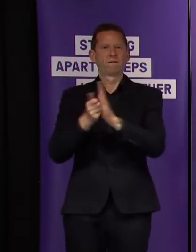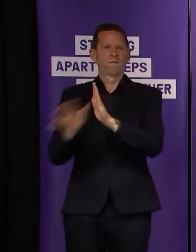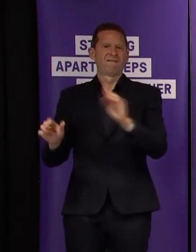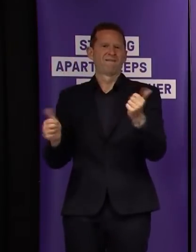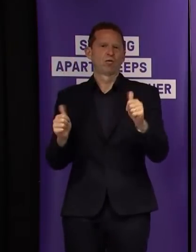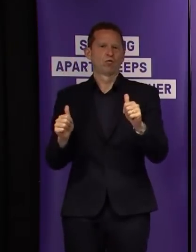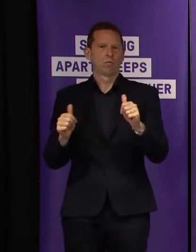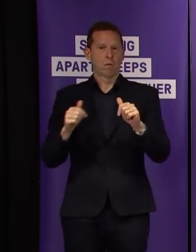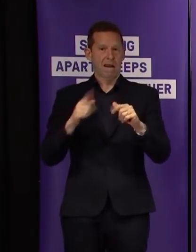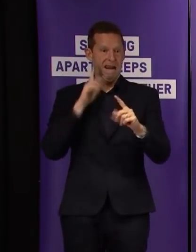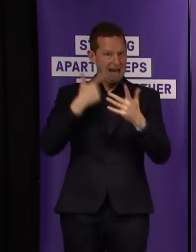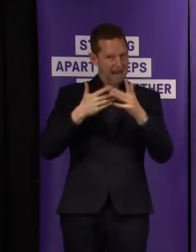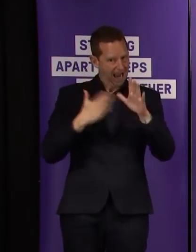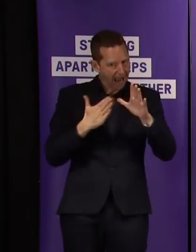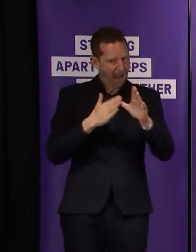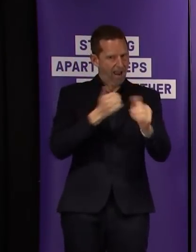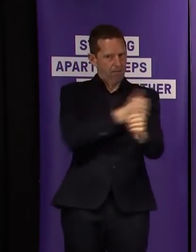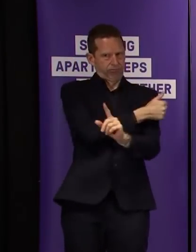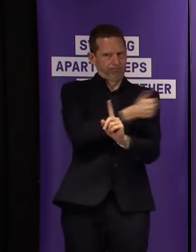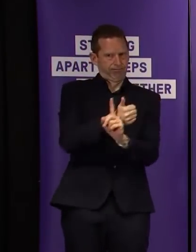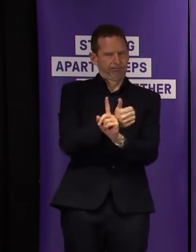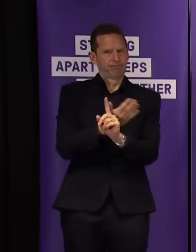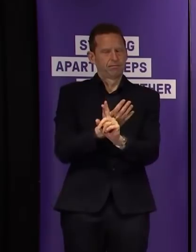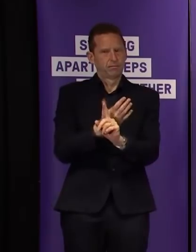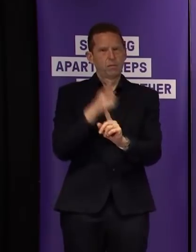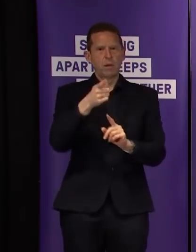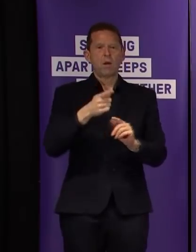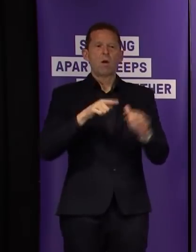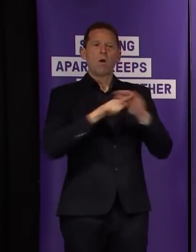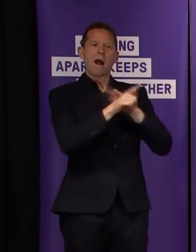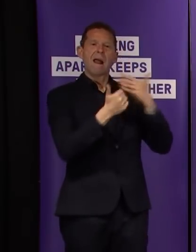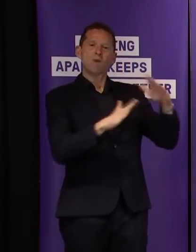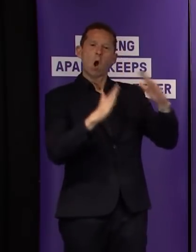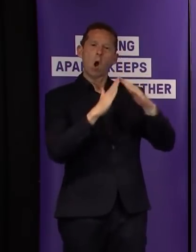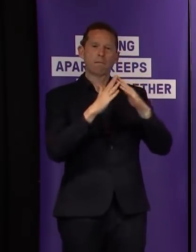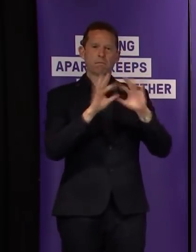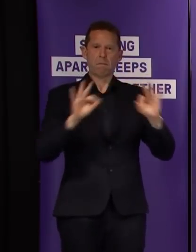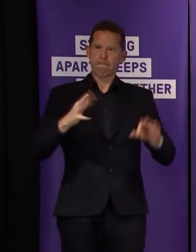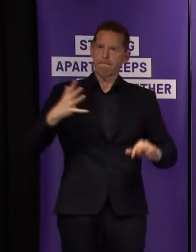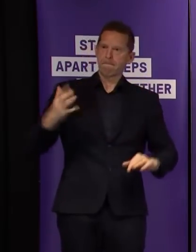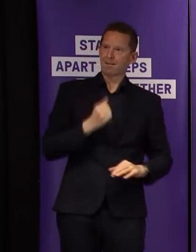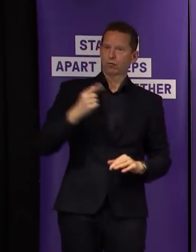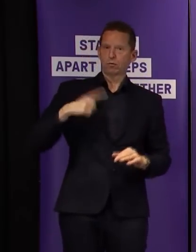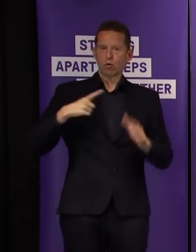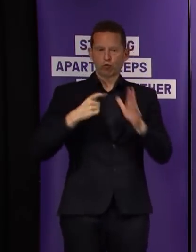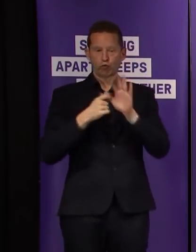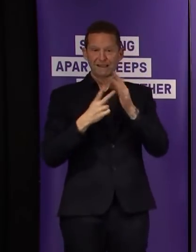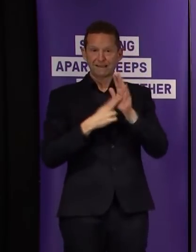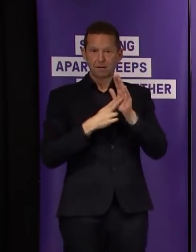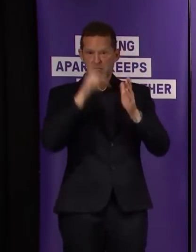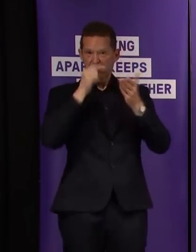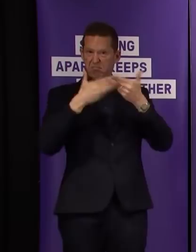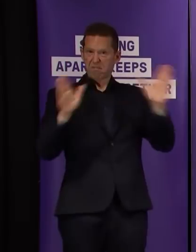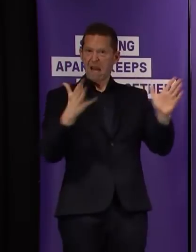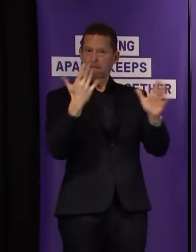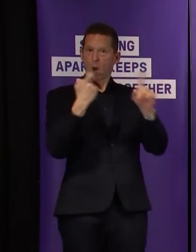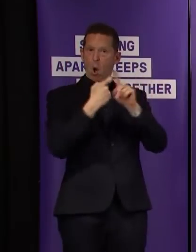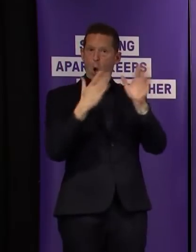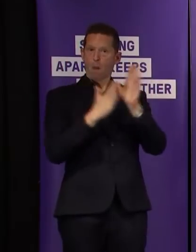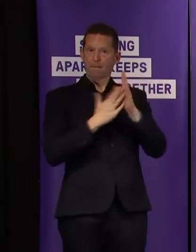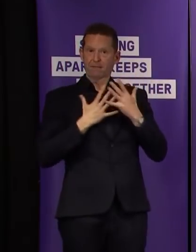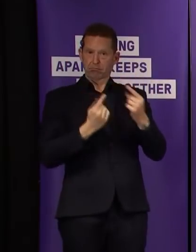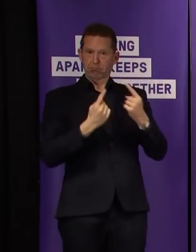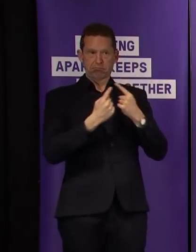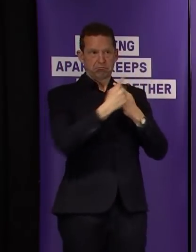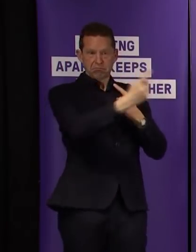Leaving home, there will be no restrictions on reasons or distances travelled. Public gatherings